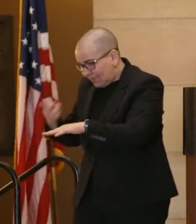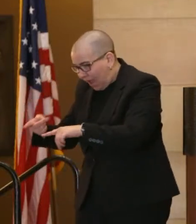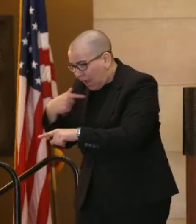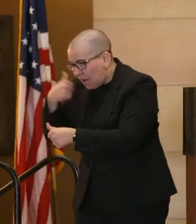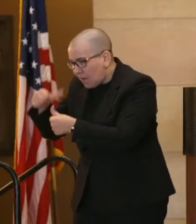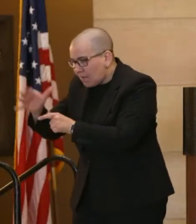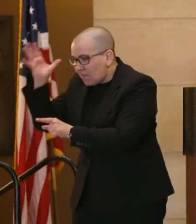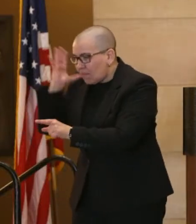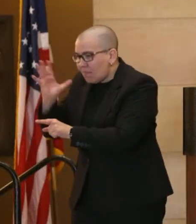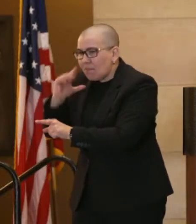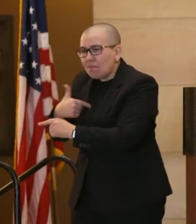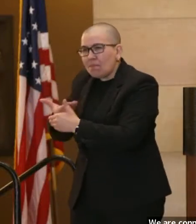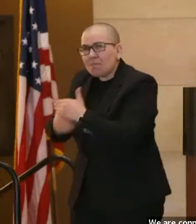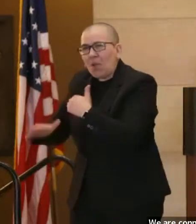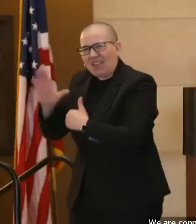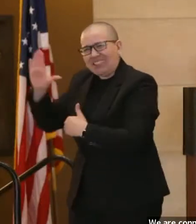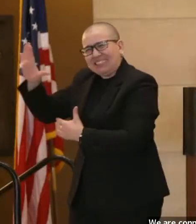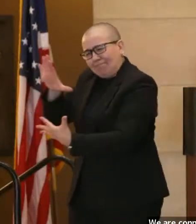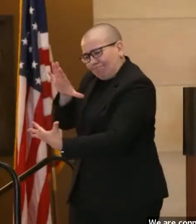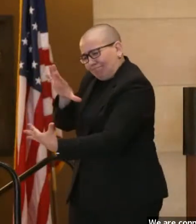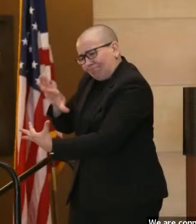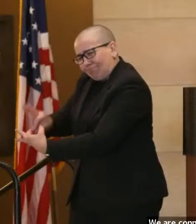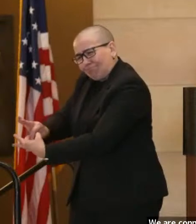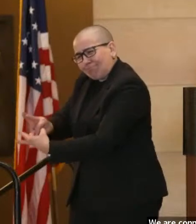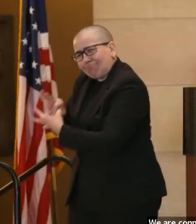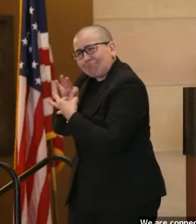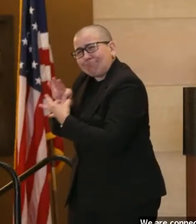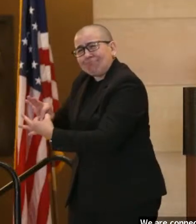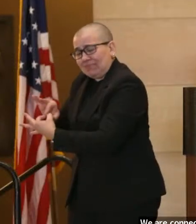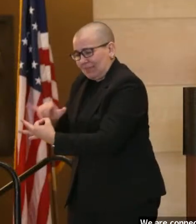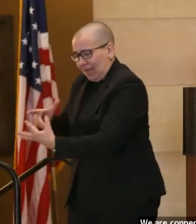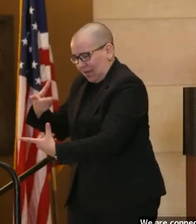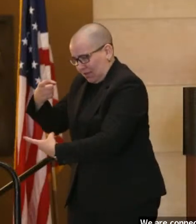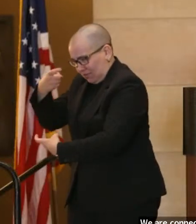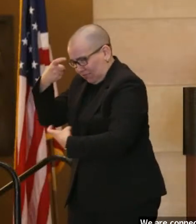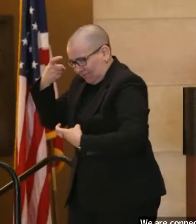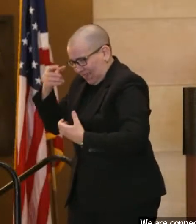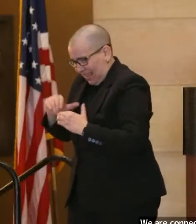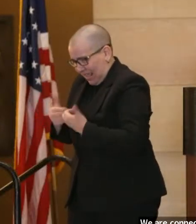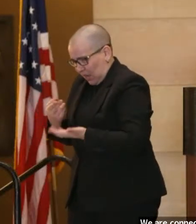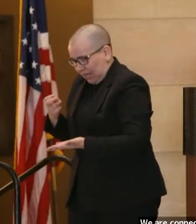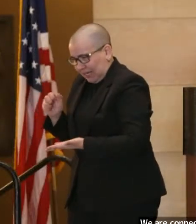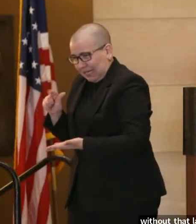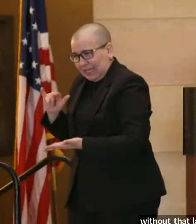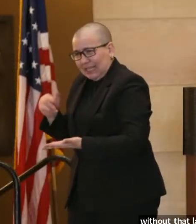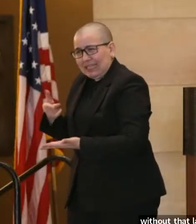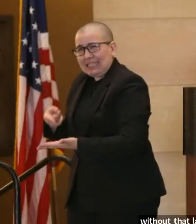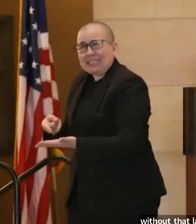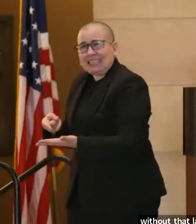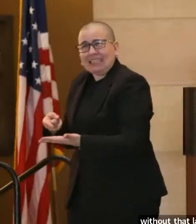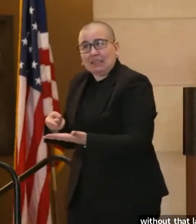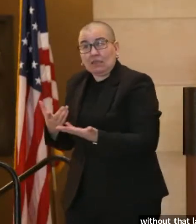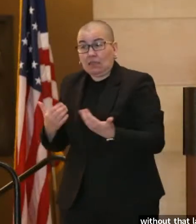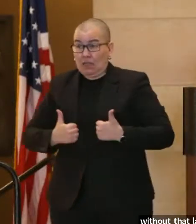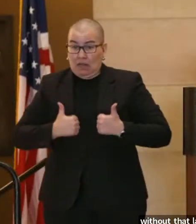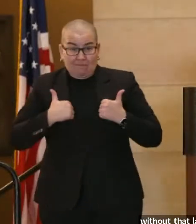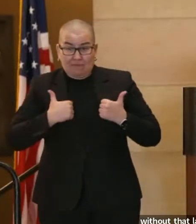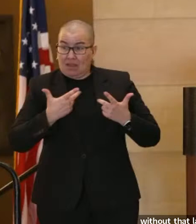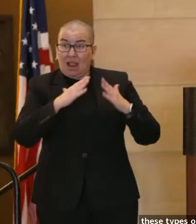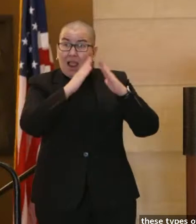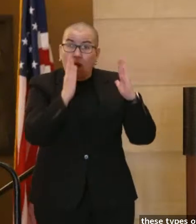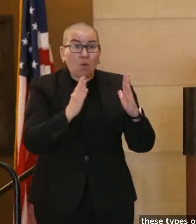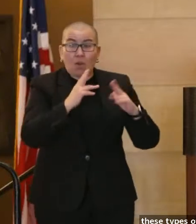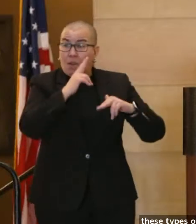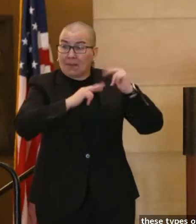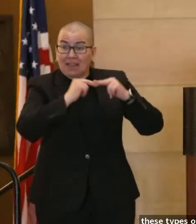we cannot heal without that land. In fact, if we lived and worked in these types of buildings for years and years, we're going to get sick and